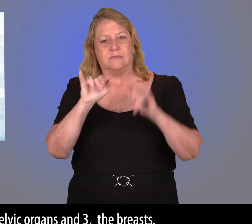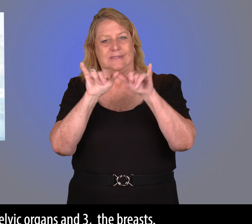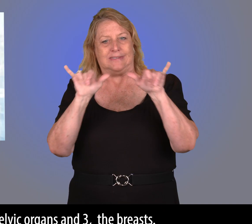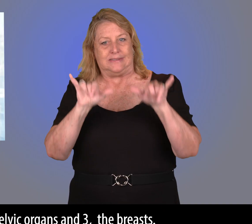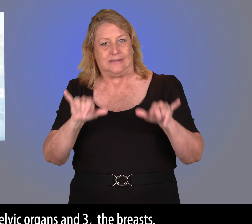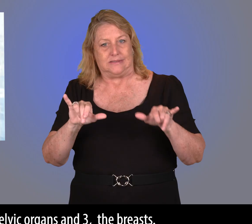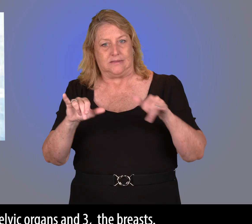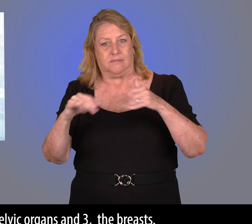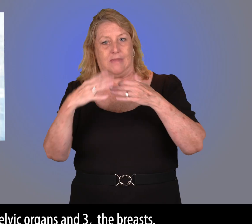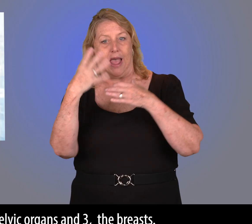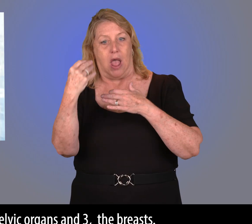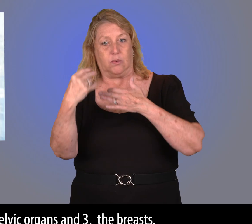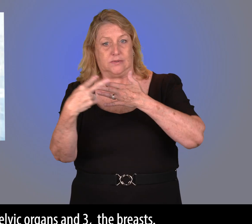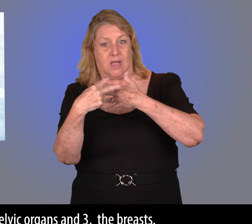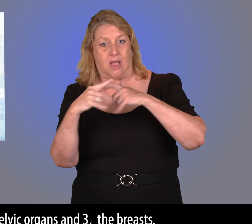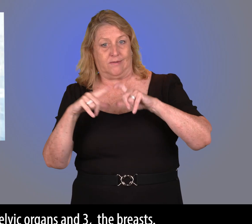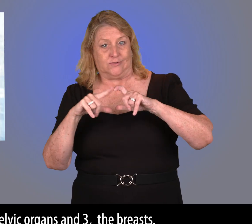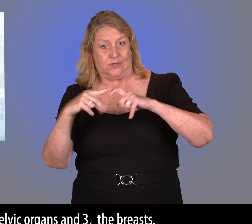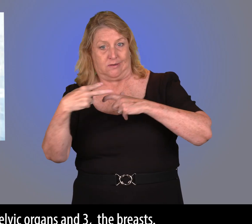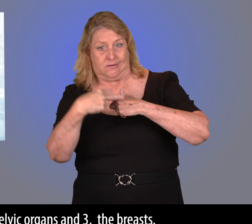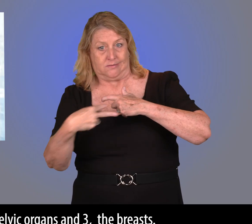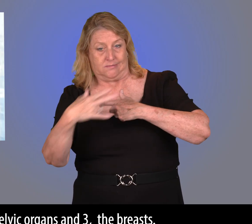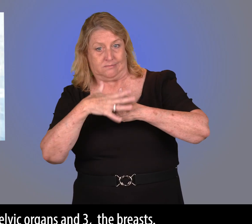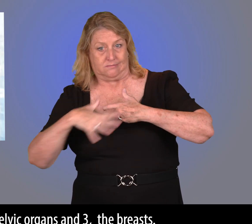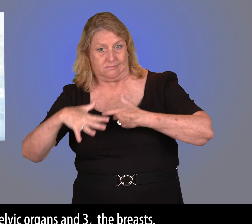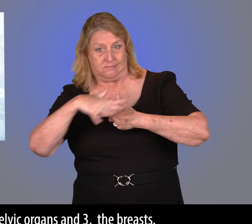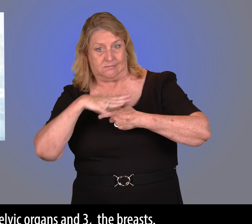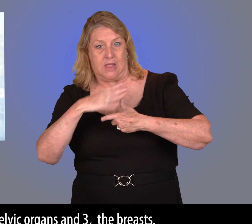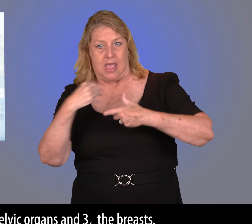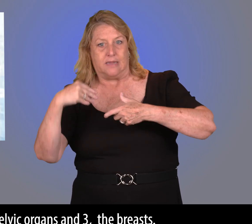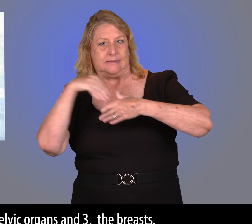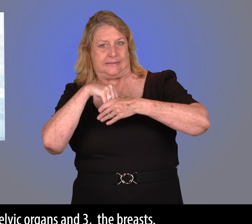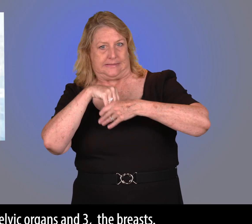2, other pelvic organs.